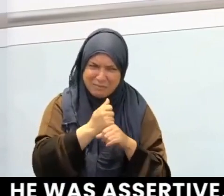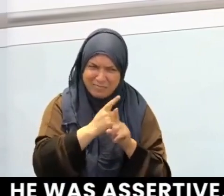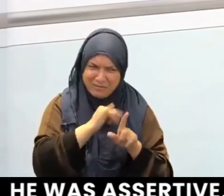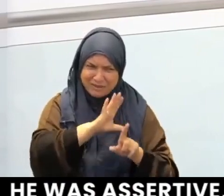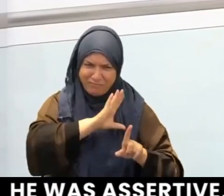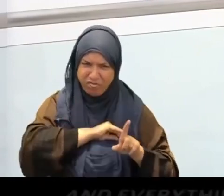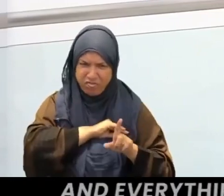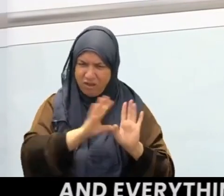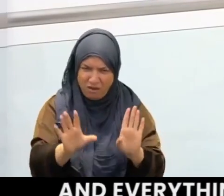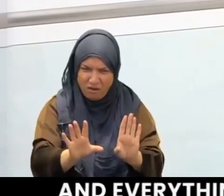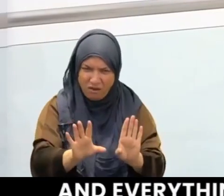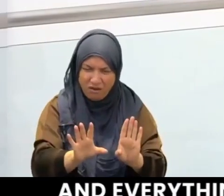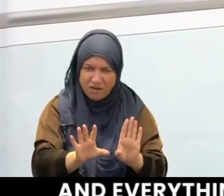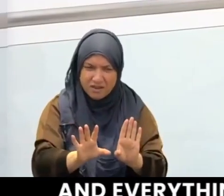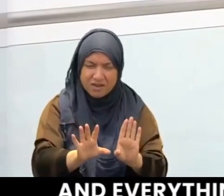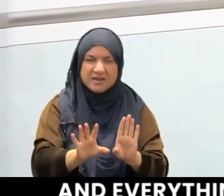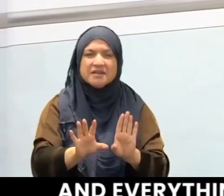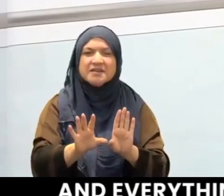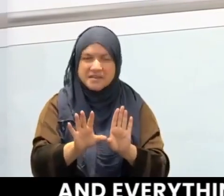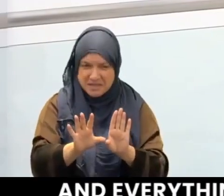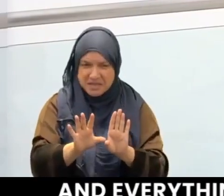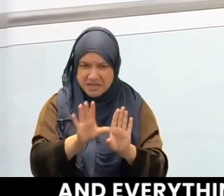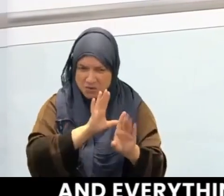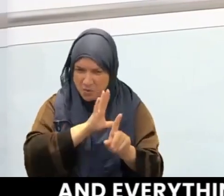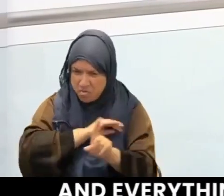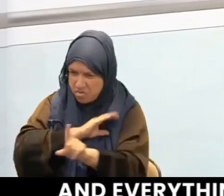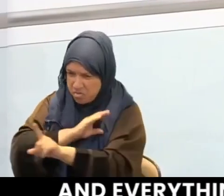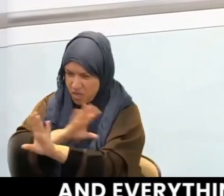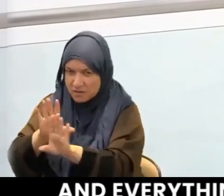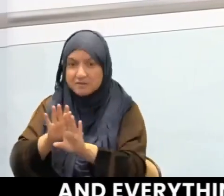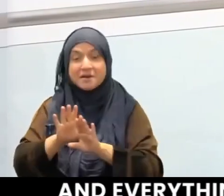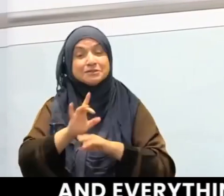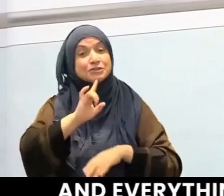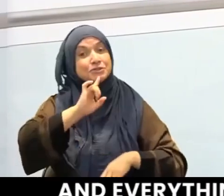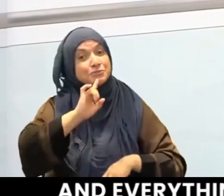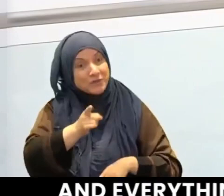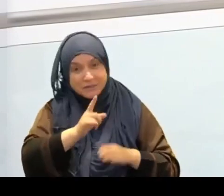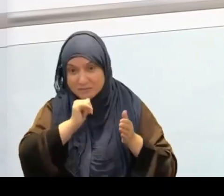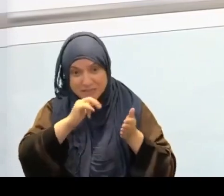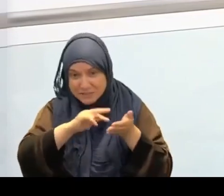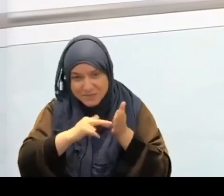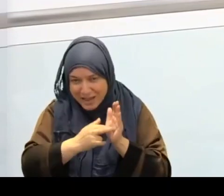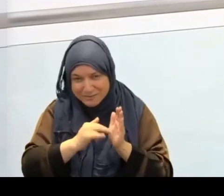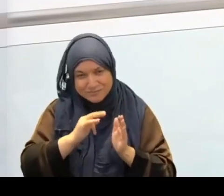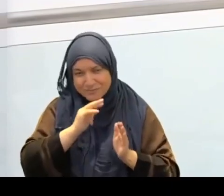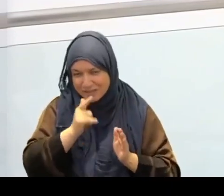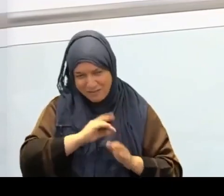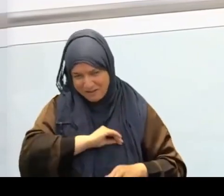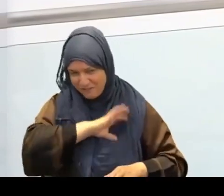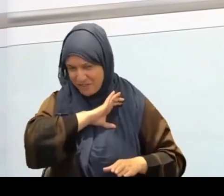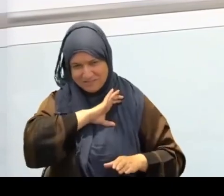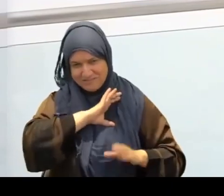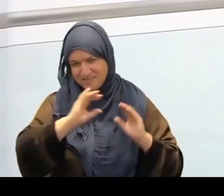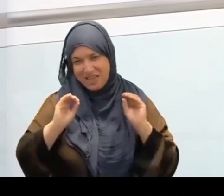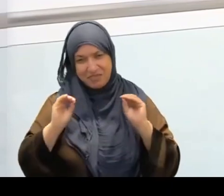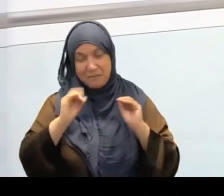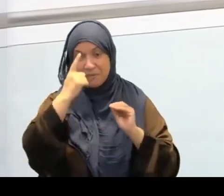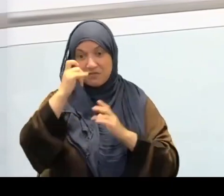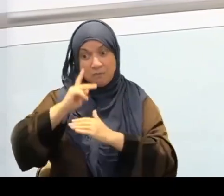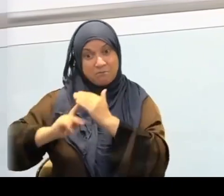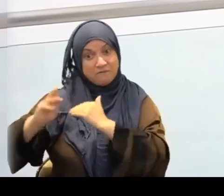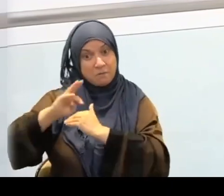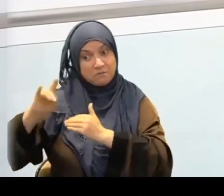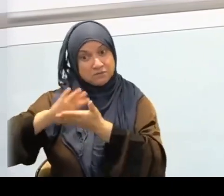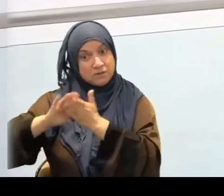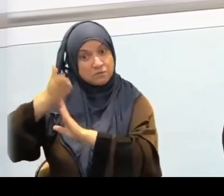alayhi salatu wasalam. And everything about his demeanor represented what? Haya. He was a modest person, humble person.